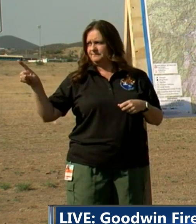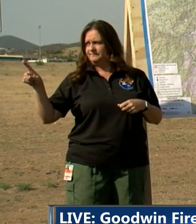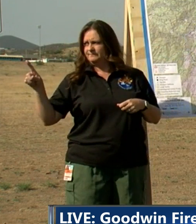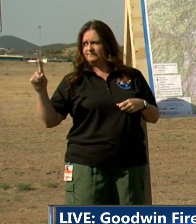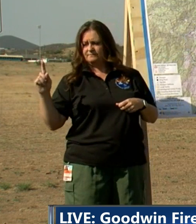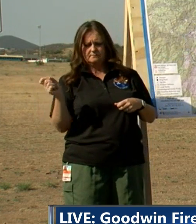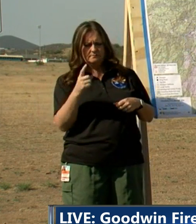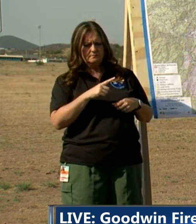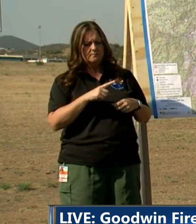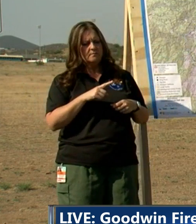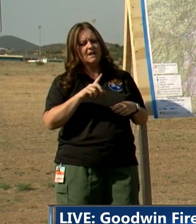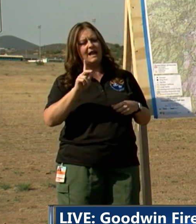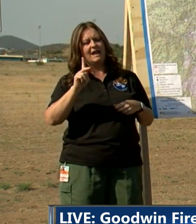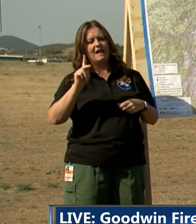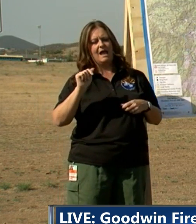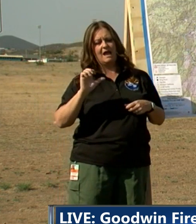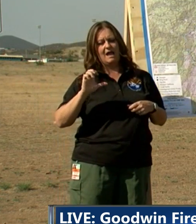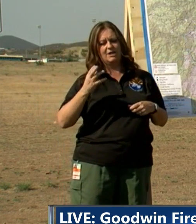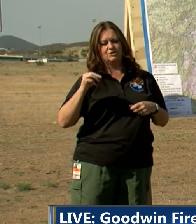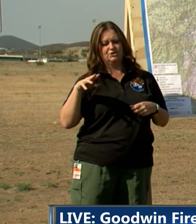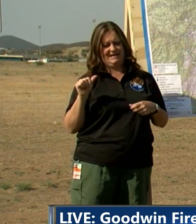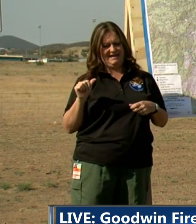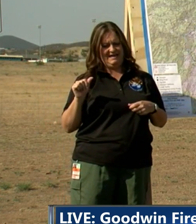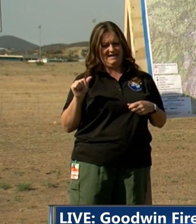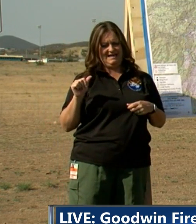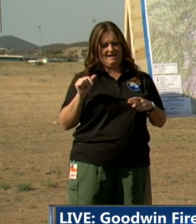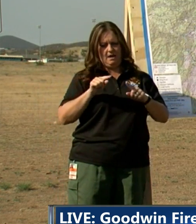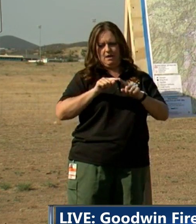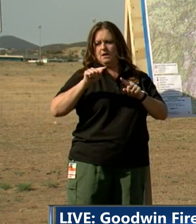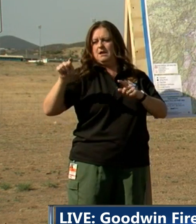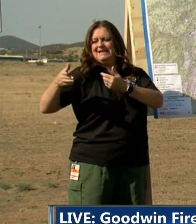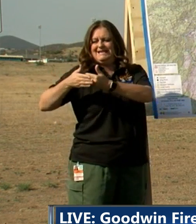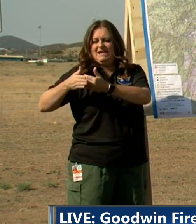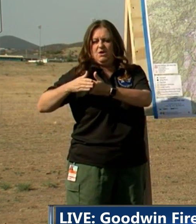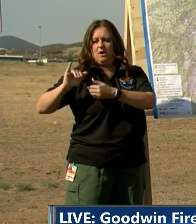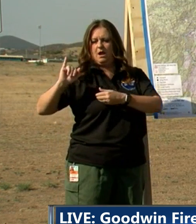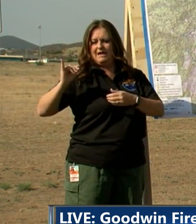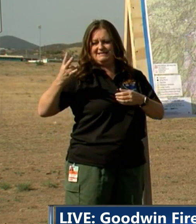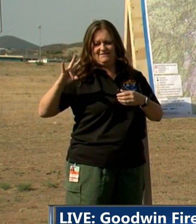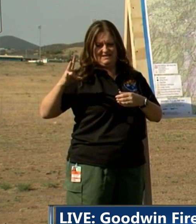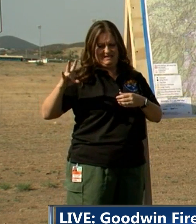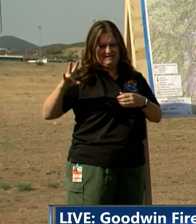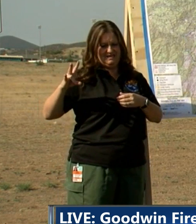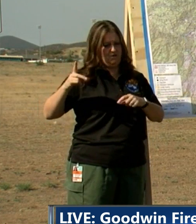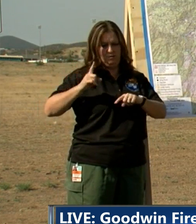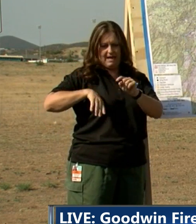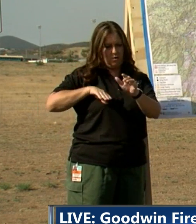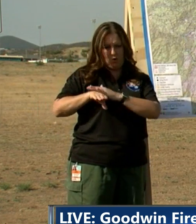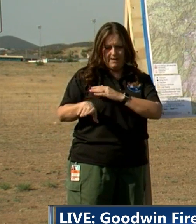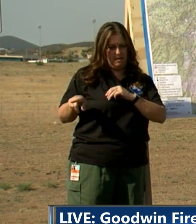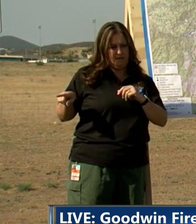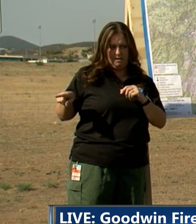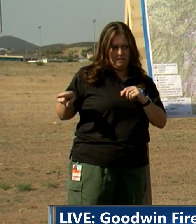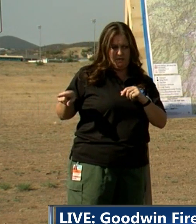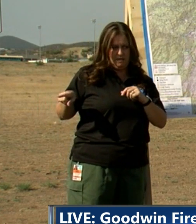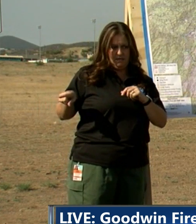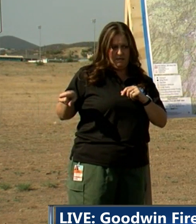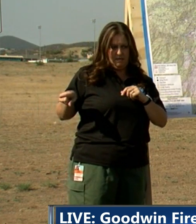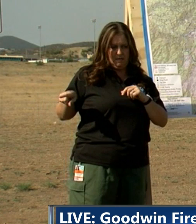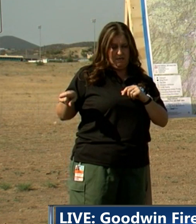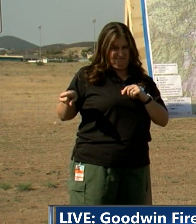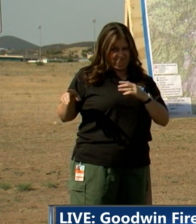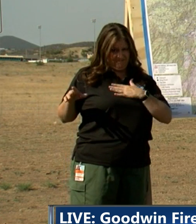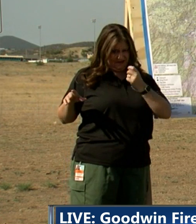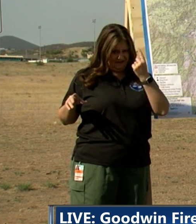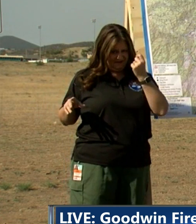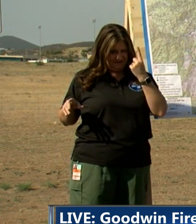So Kachina towards 17 is still Dewey, you can't go in. Is that how I